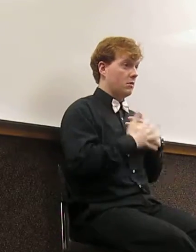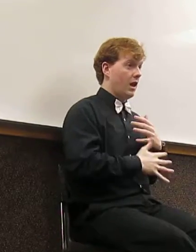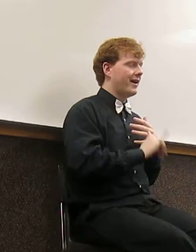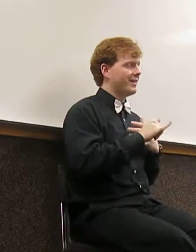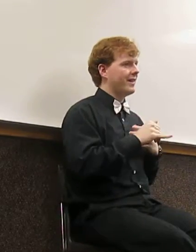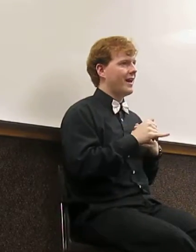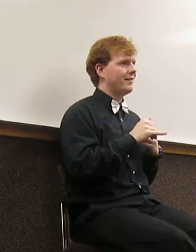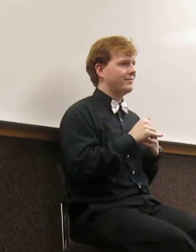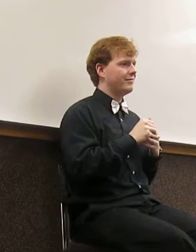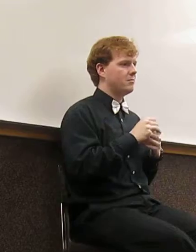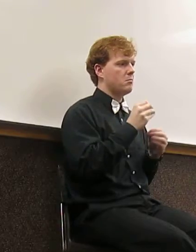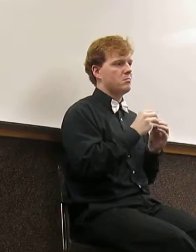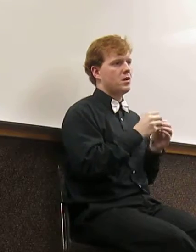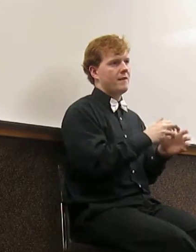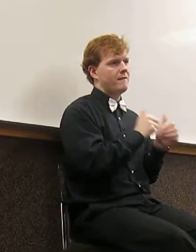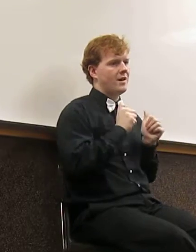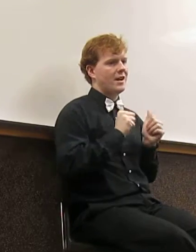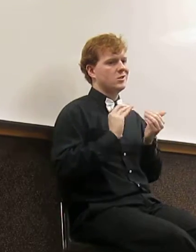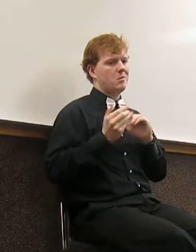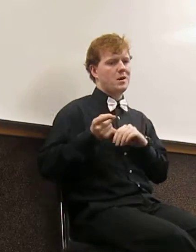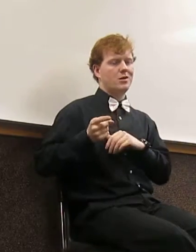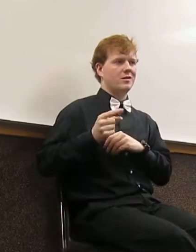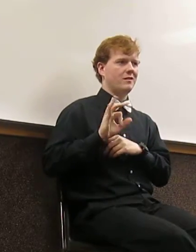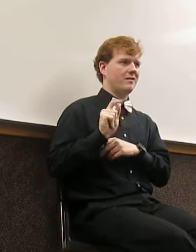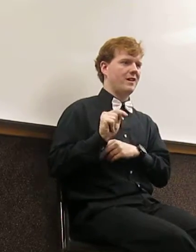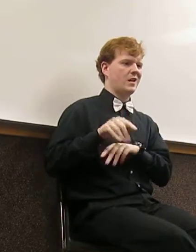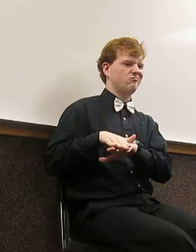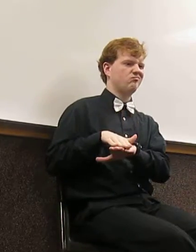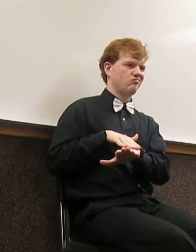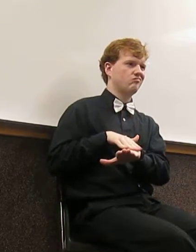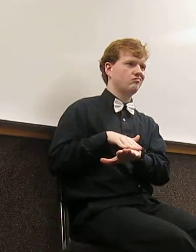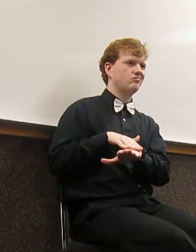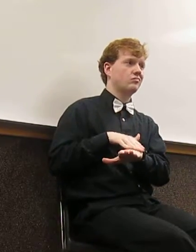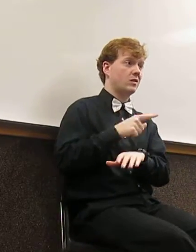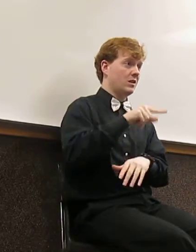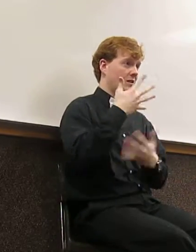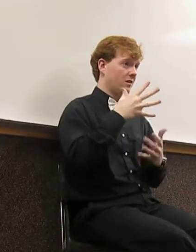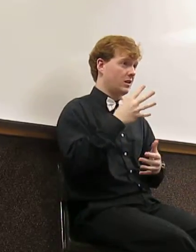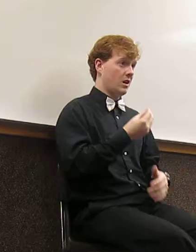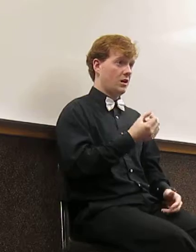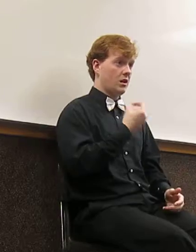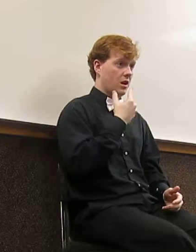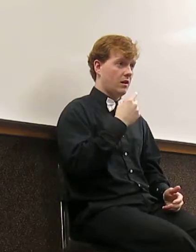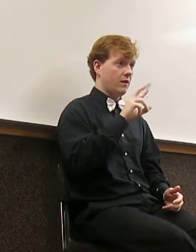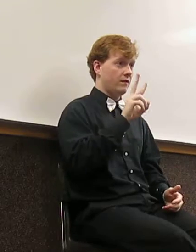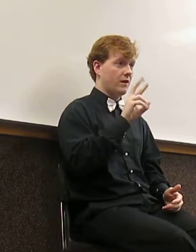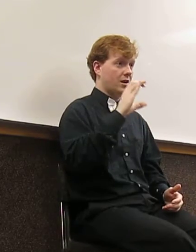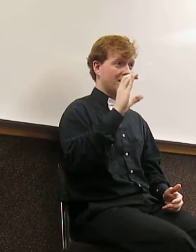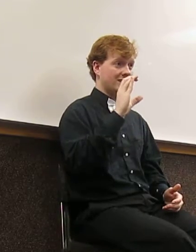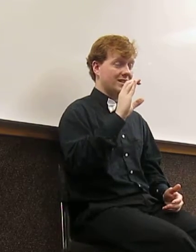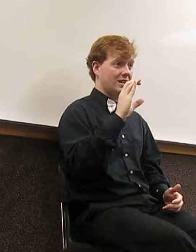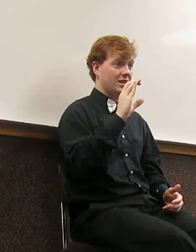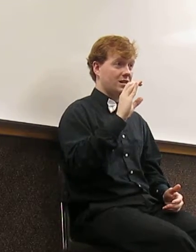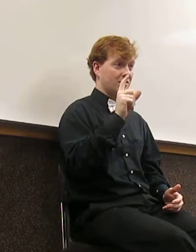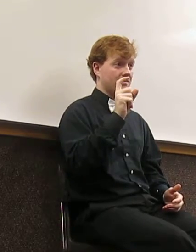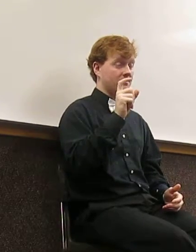vitamin, I'll give you one, it's vitamin C. Has anyone, raise your hand if you've ever taken a vitamin C tablet before. Has anyone ever noticed how much